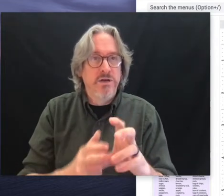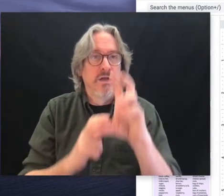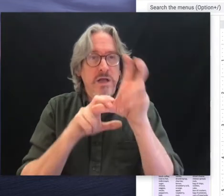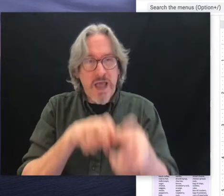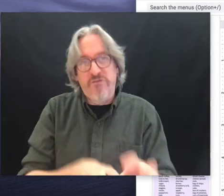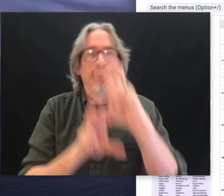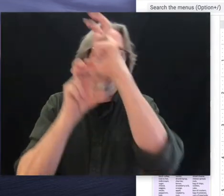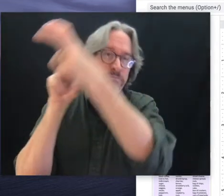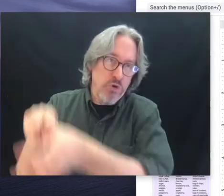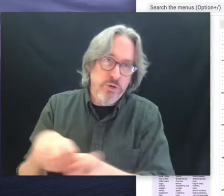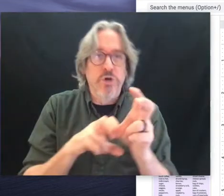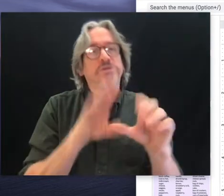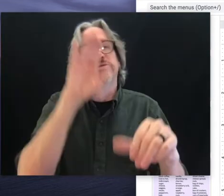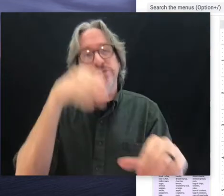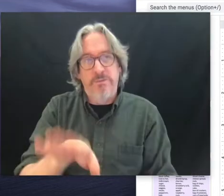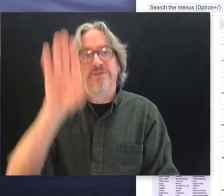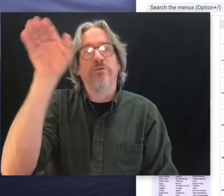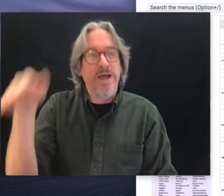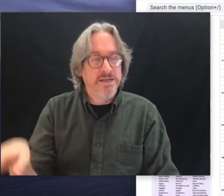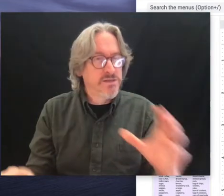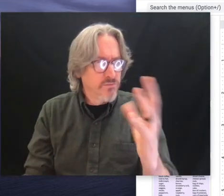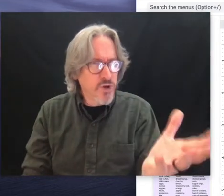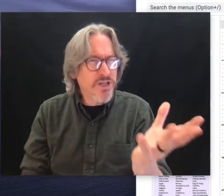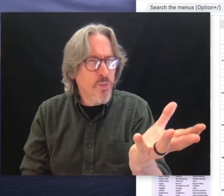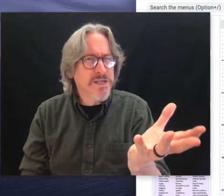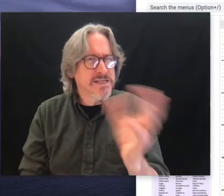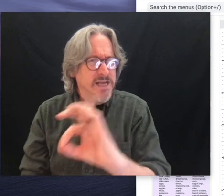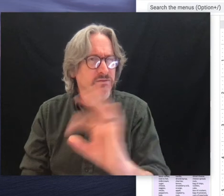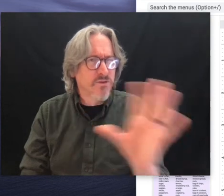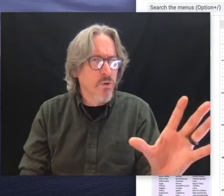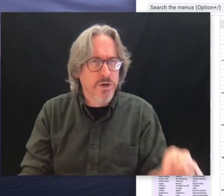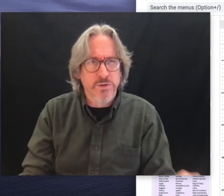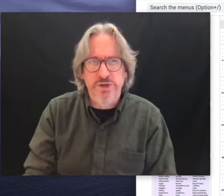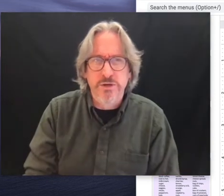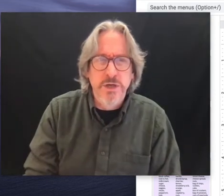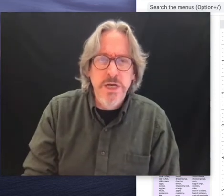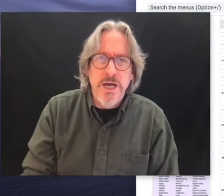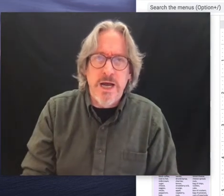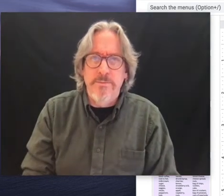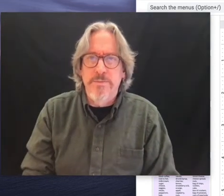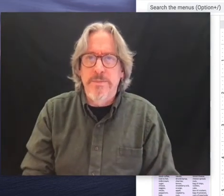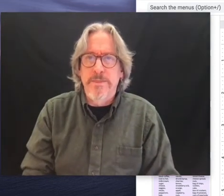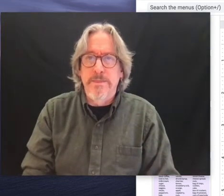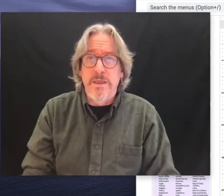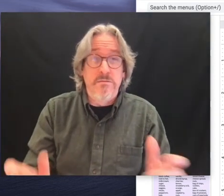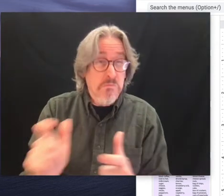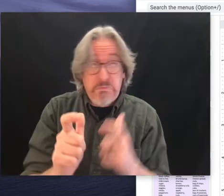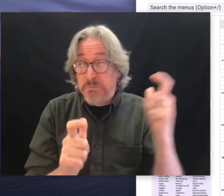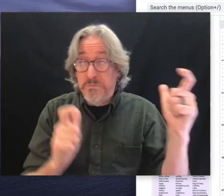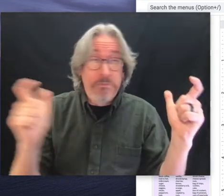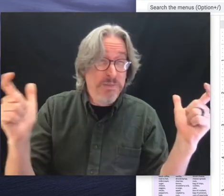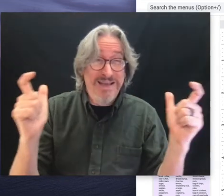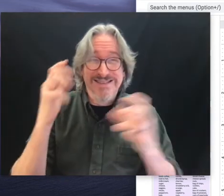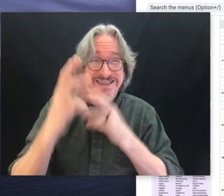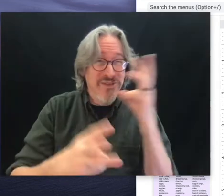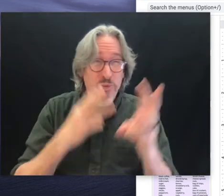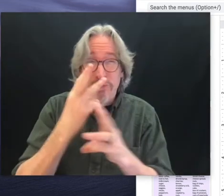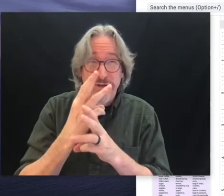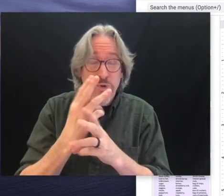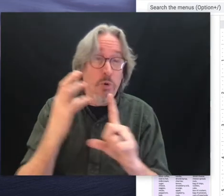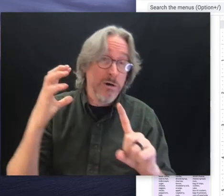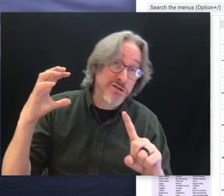Ride and roller coaster, there's a couple different ways. Look at the what's the sign for roller coaster. Um, biggest